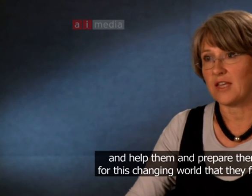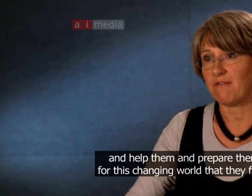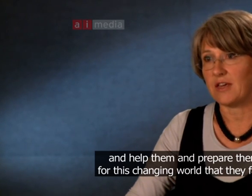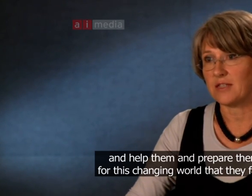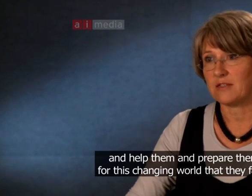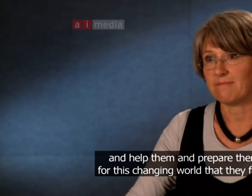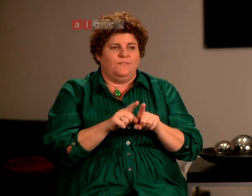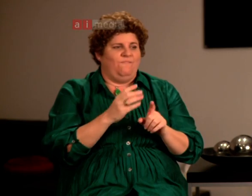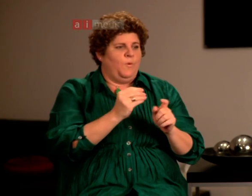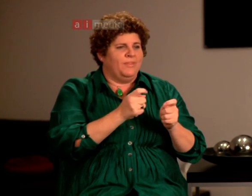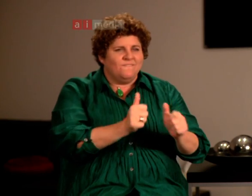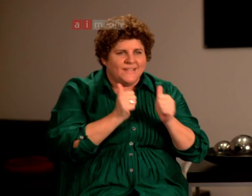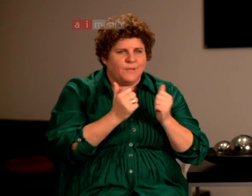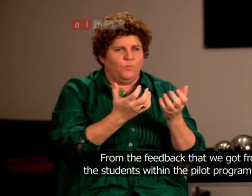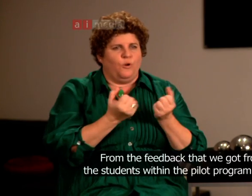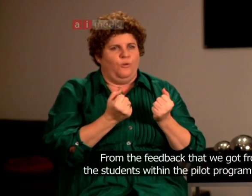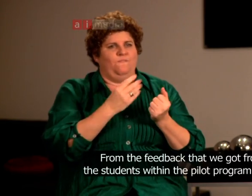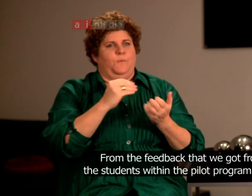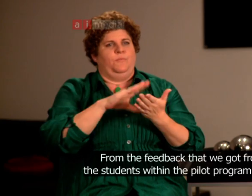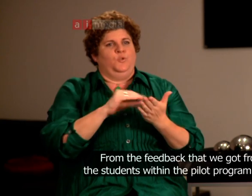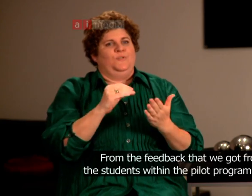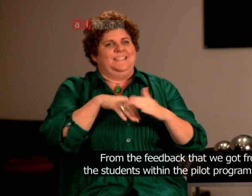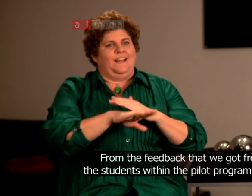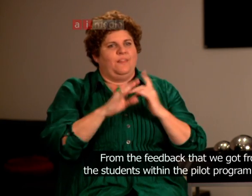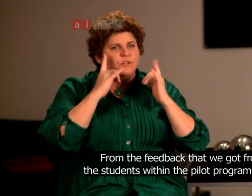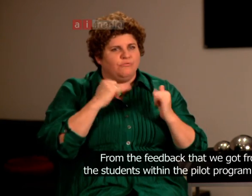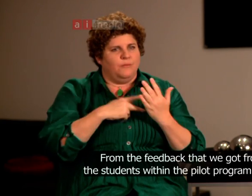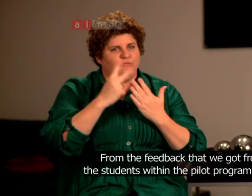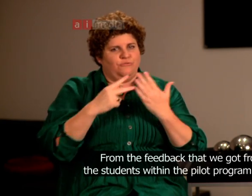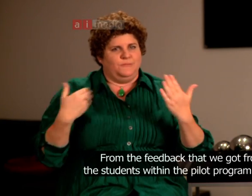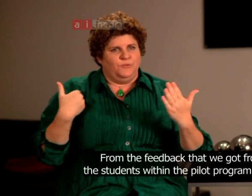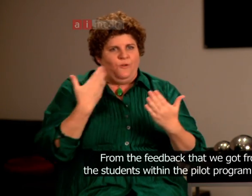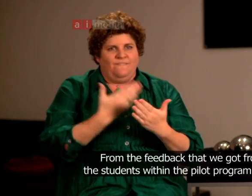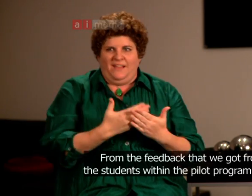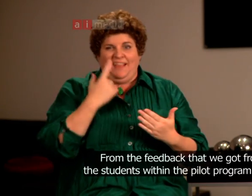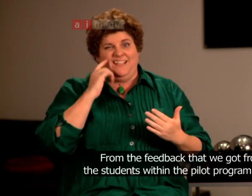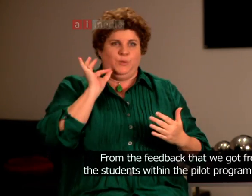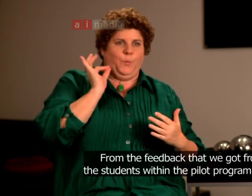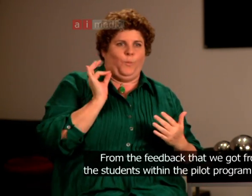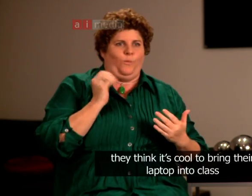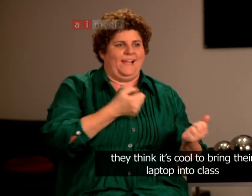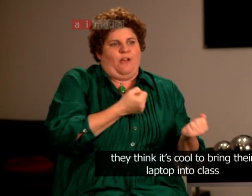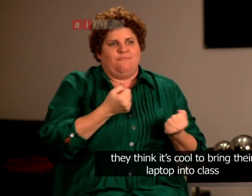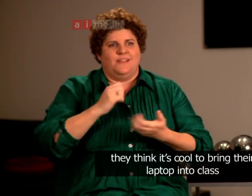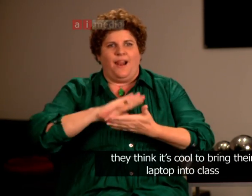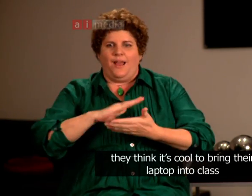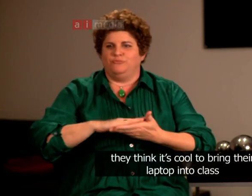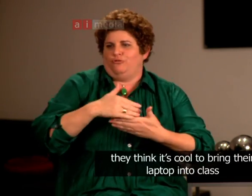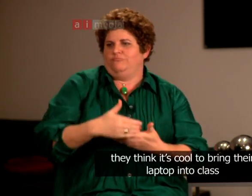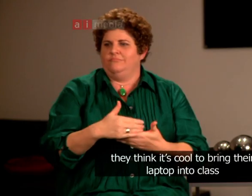they face. From the feedback we've got from the students within the pilot program so far, they think it's cool to bring their